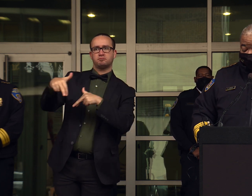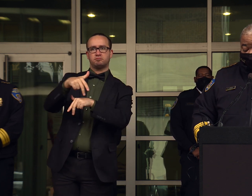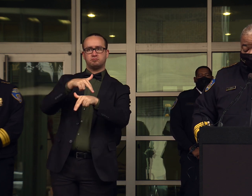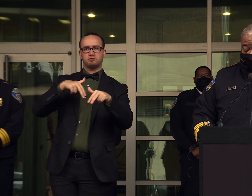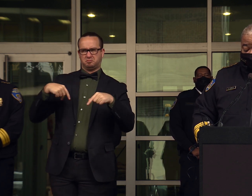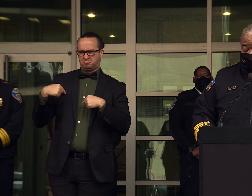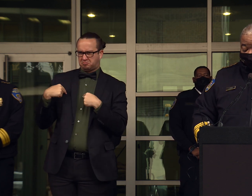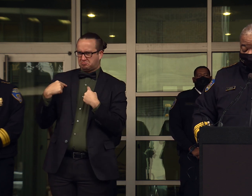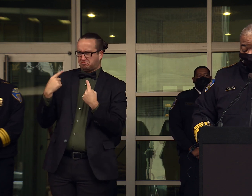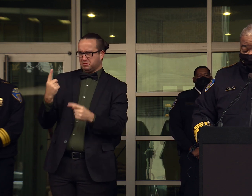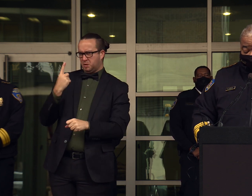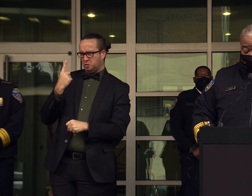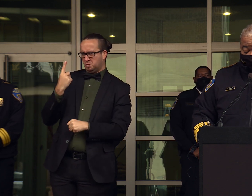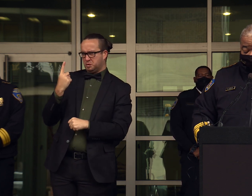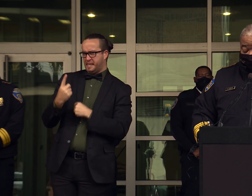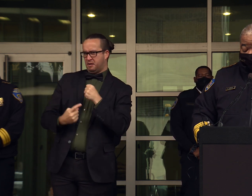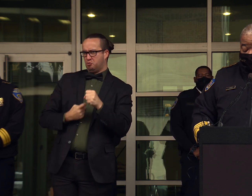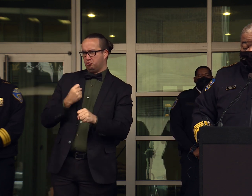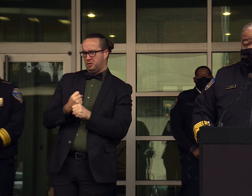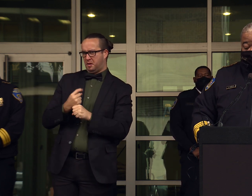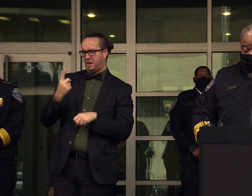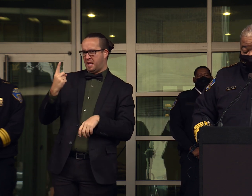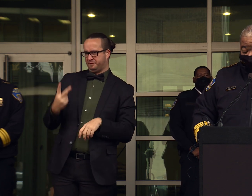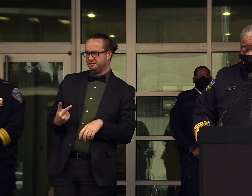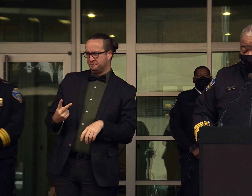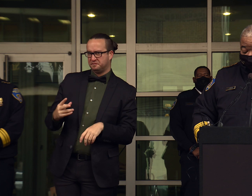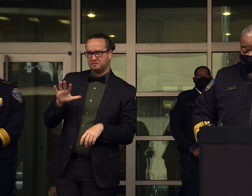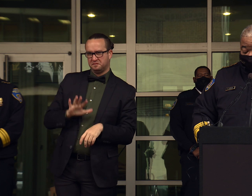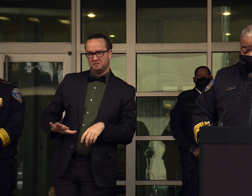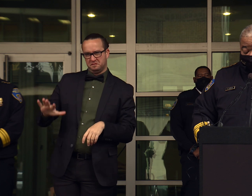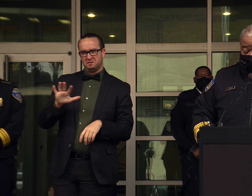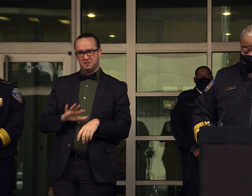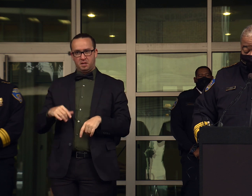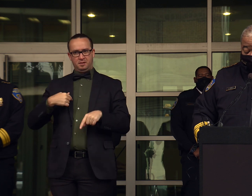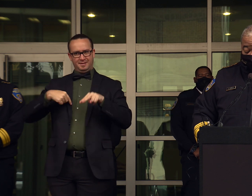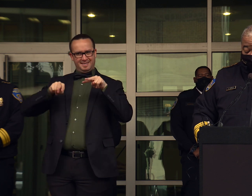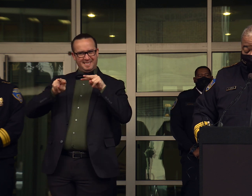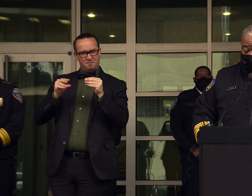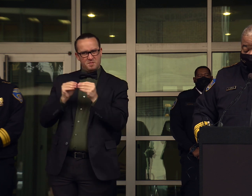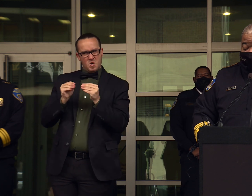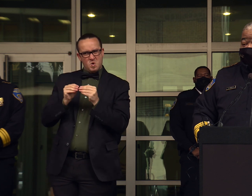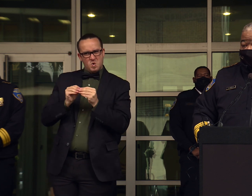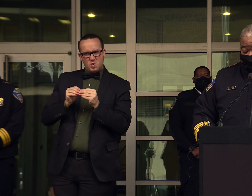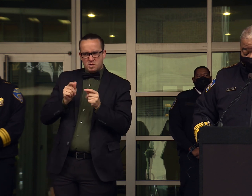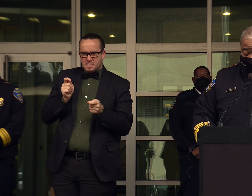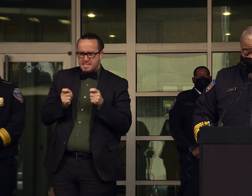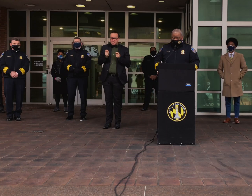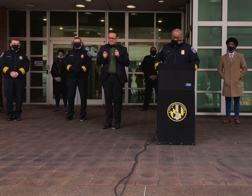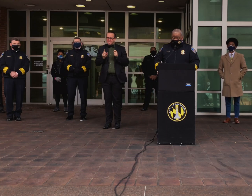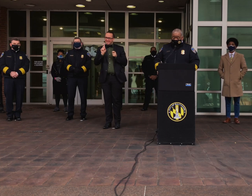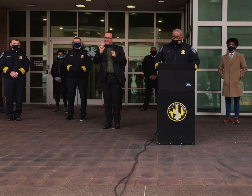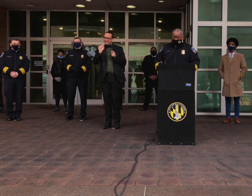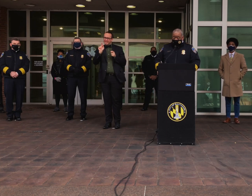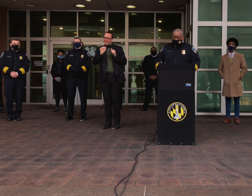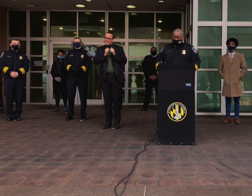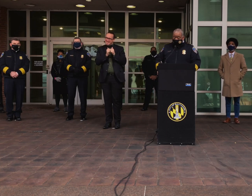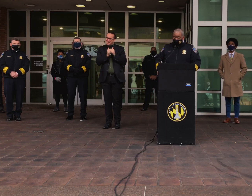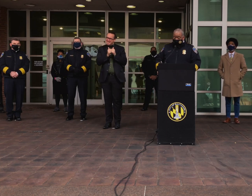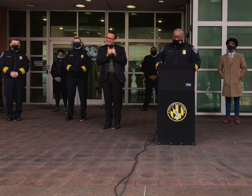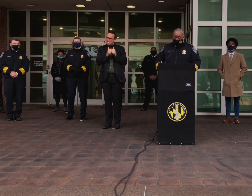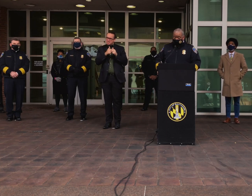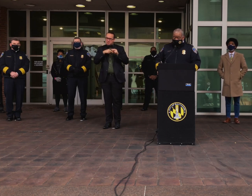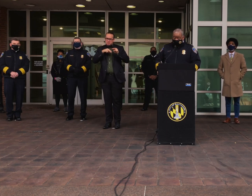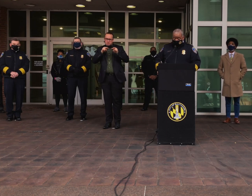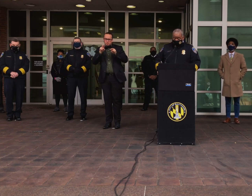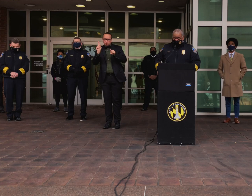on instances of violent crime to make adjustments and be on the forefront of where the data is leading us. So through